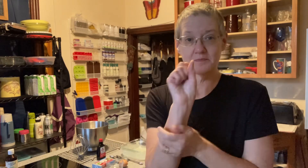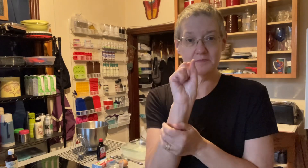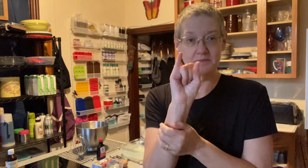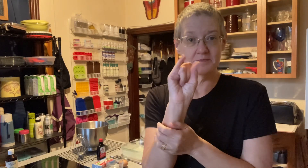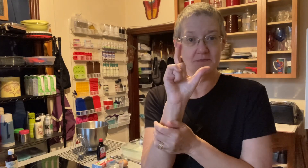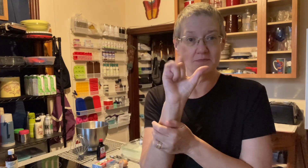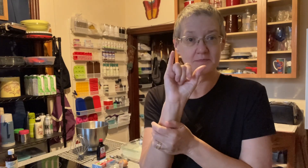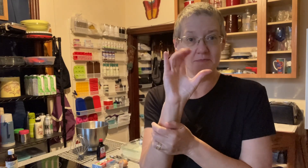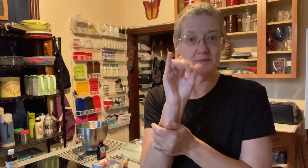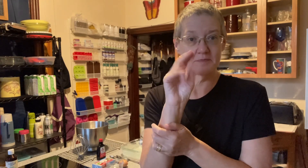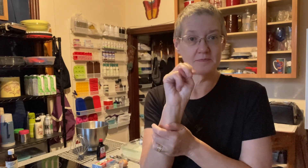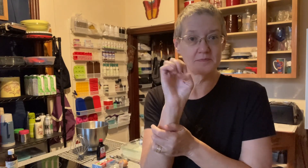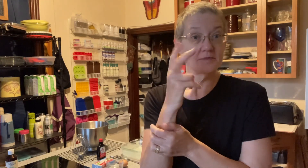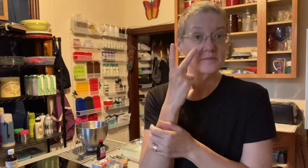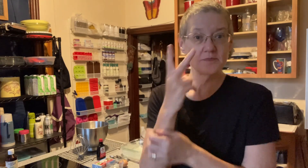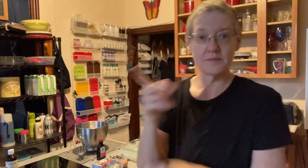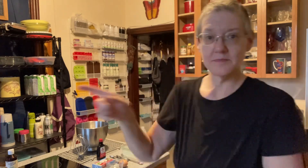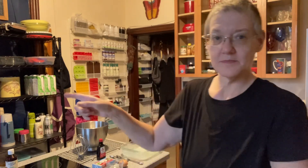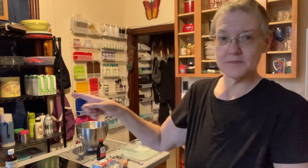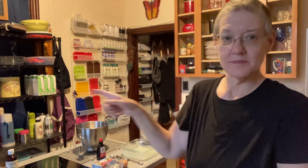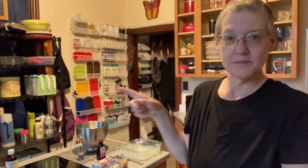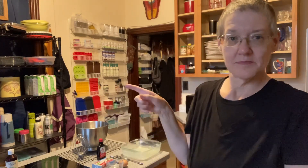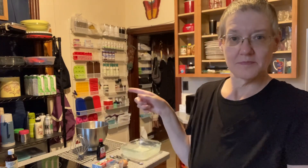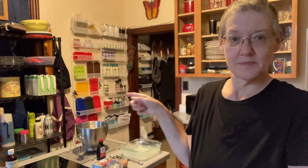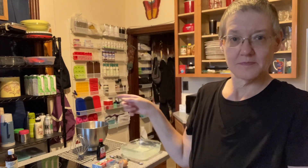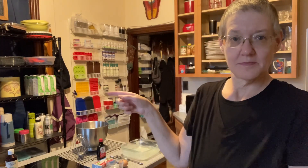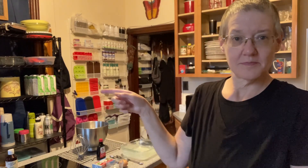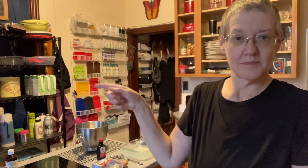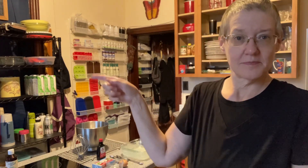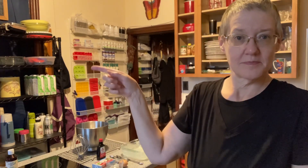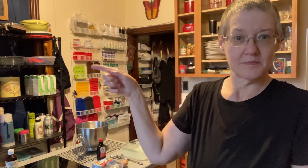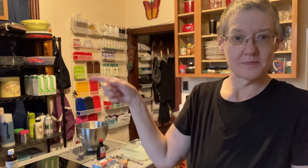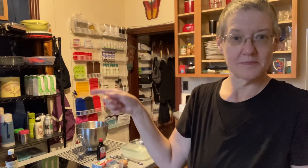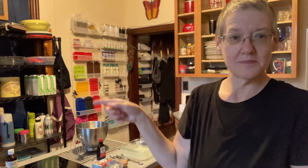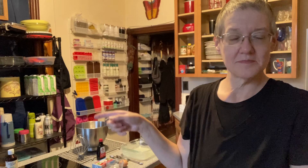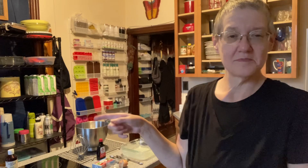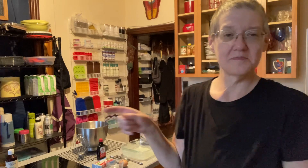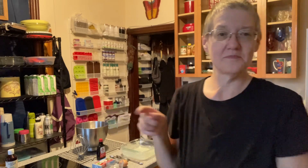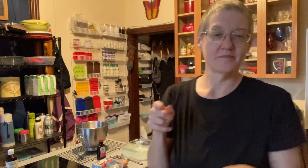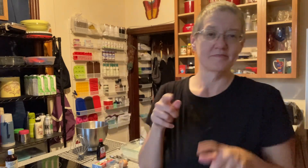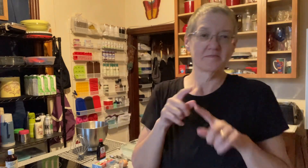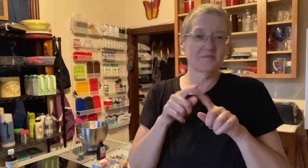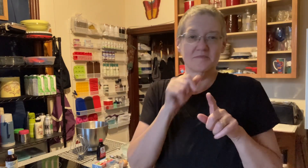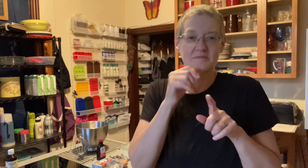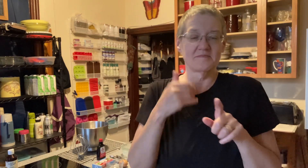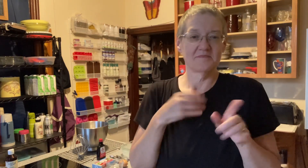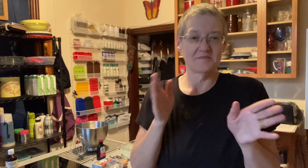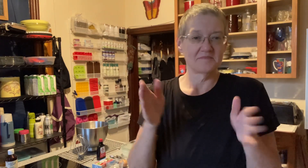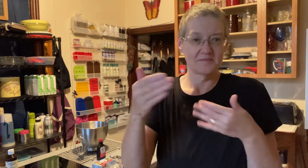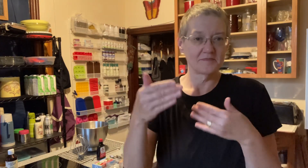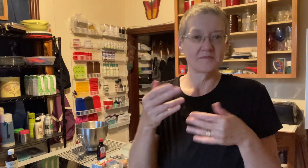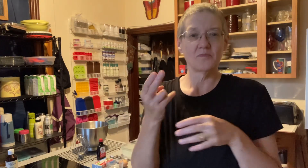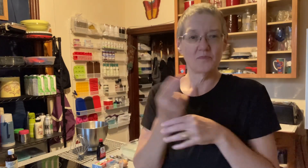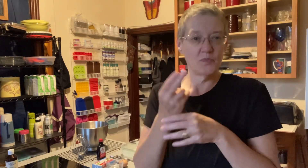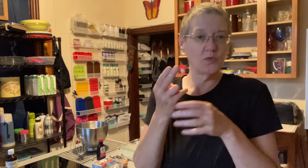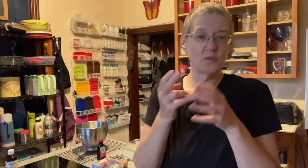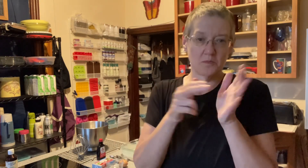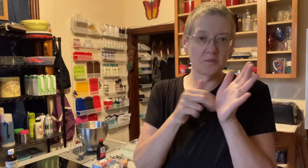Most of my desserts I do in silicone. See all the different molds I have? But I don't have a